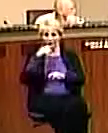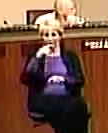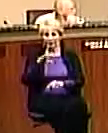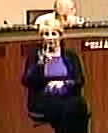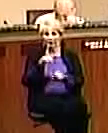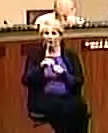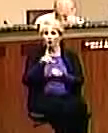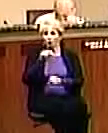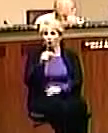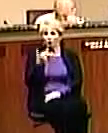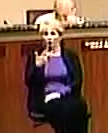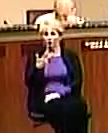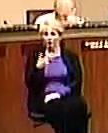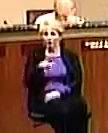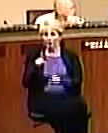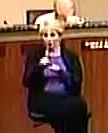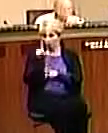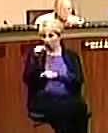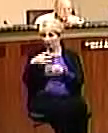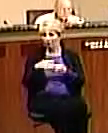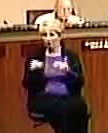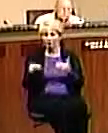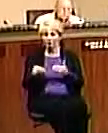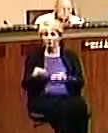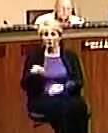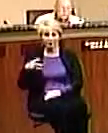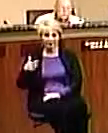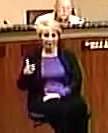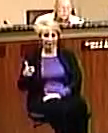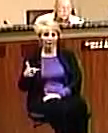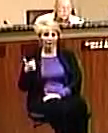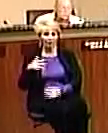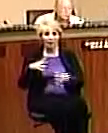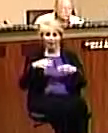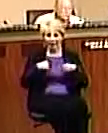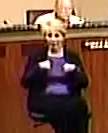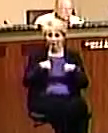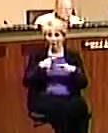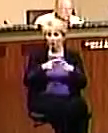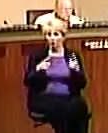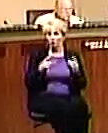in 2013 as $20. Second. All in favor say aye. Aye.